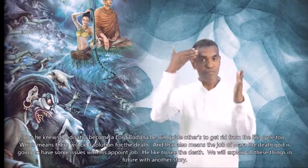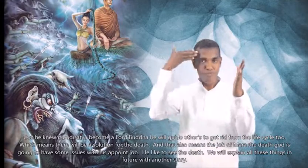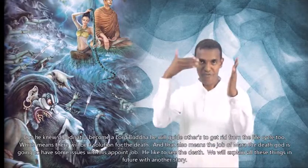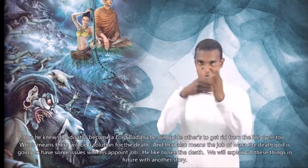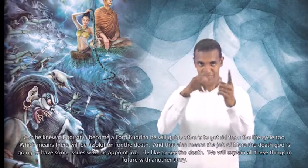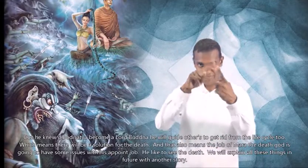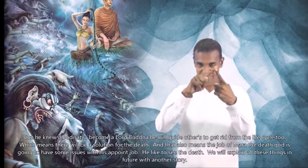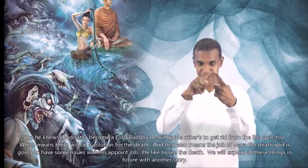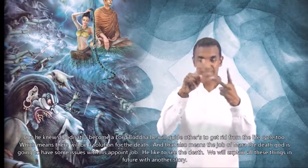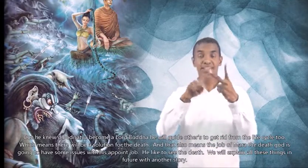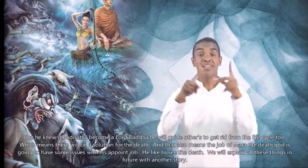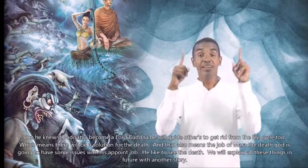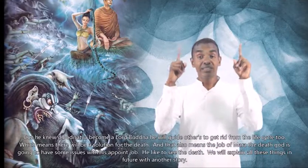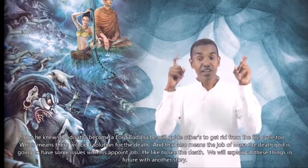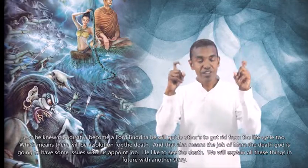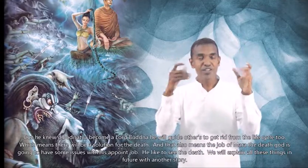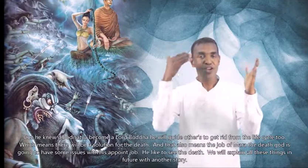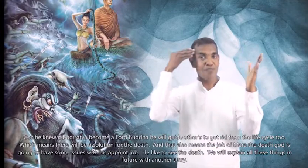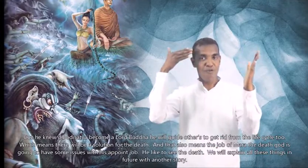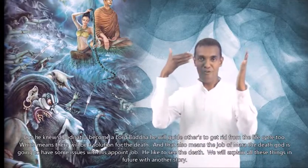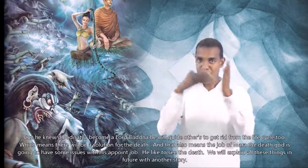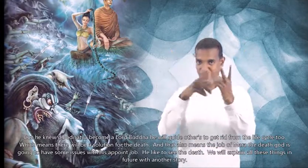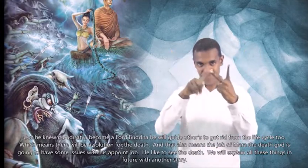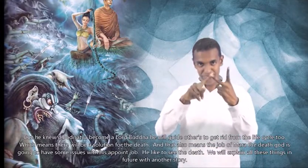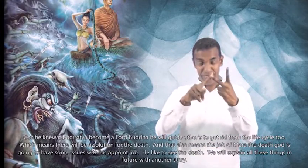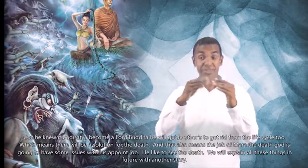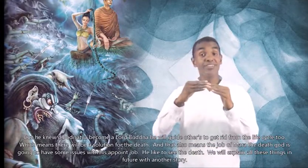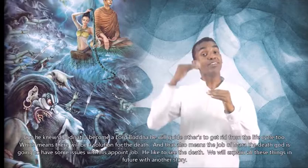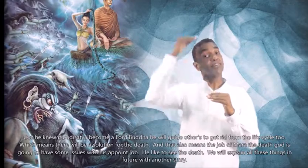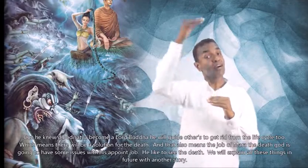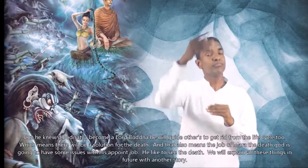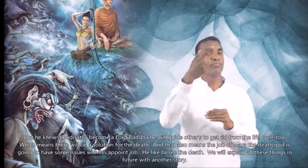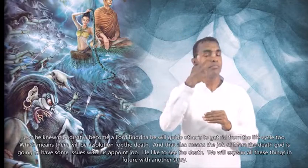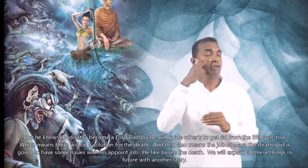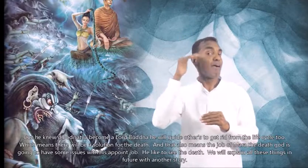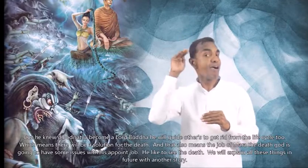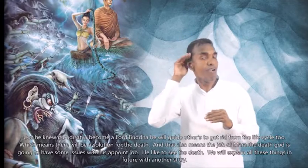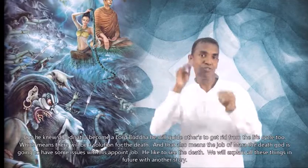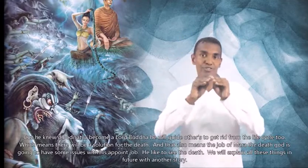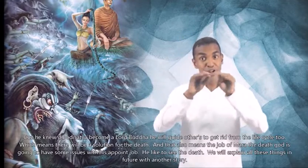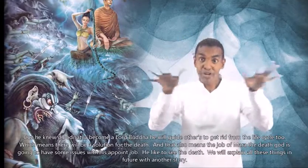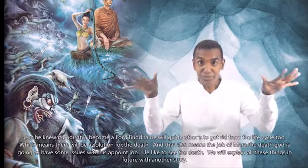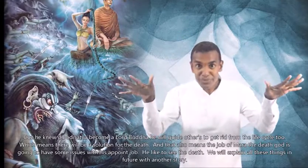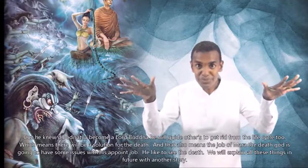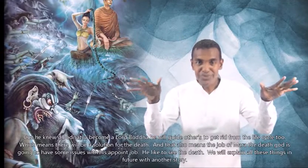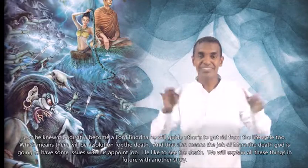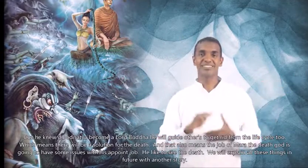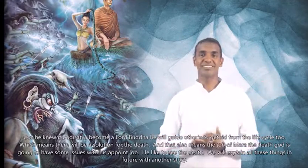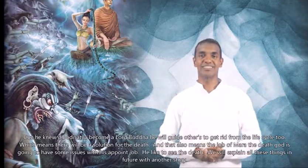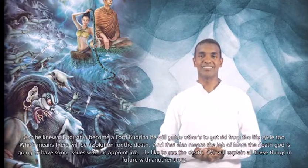too, which means there will be a solution for the death. And that also means the job of Mara, the death